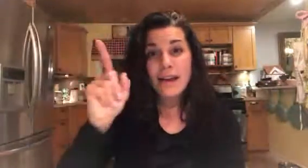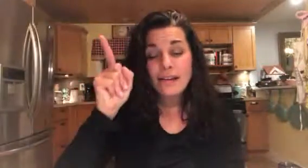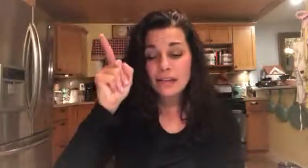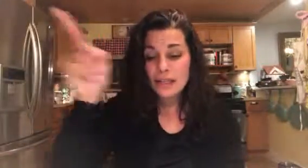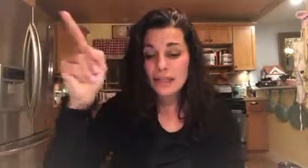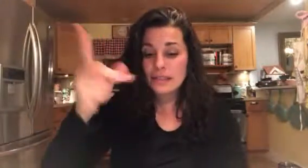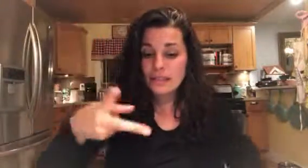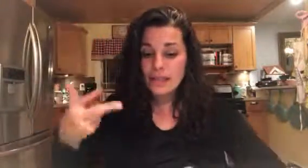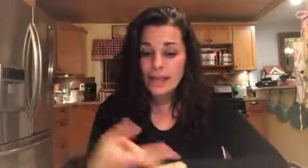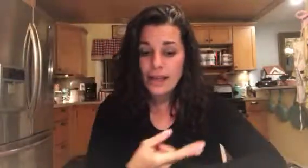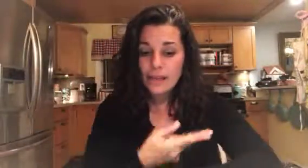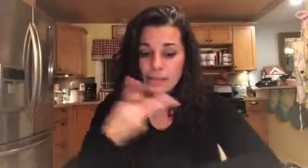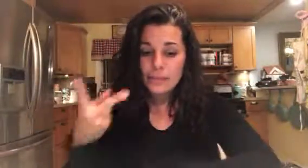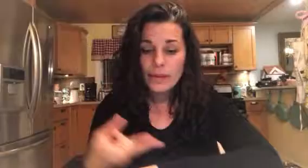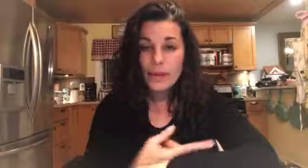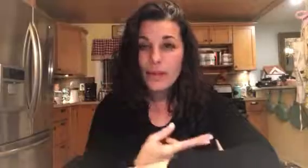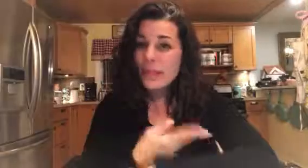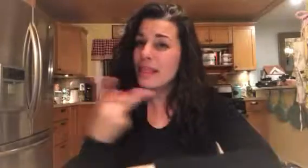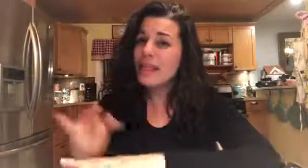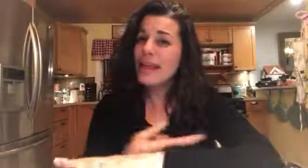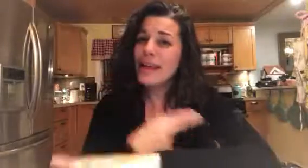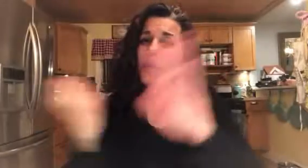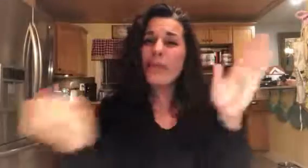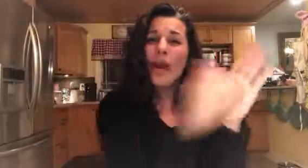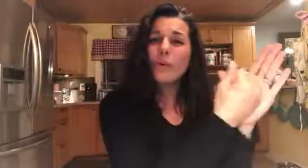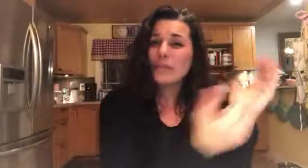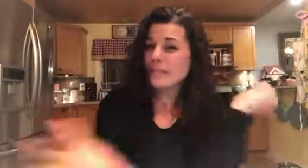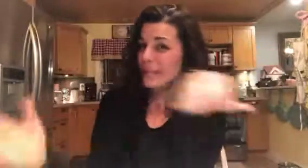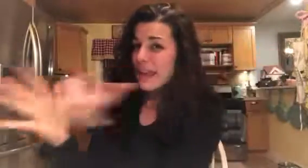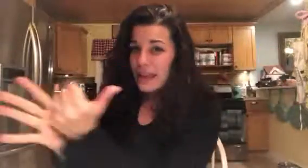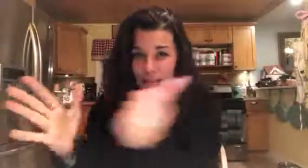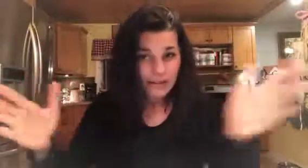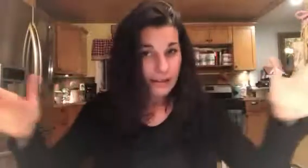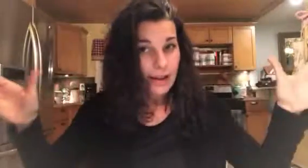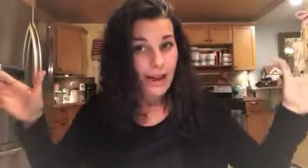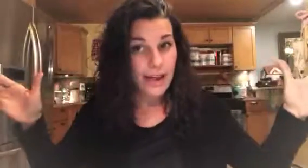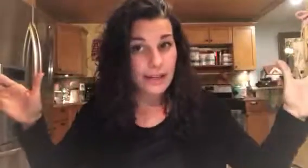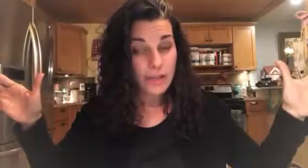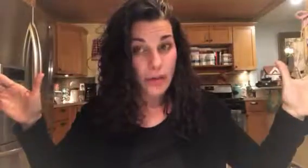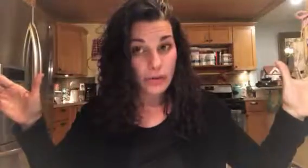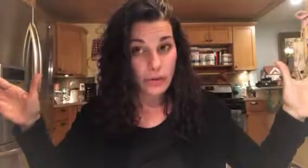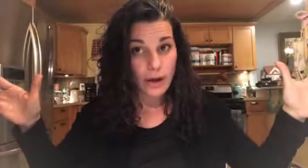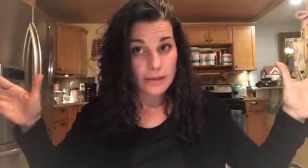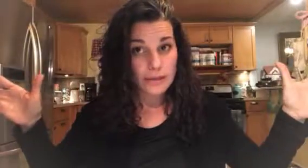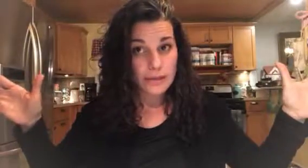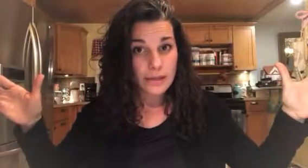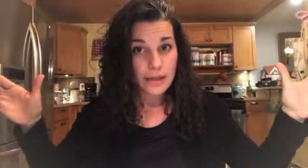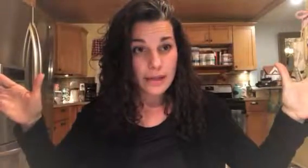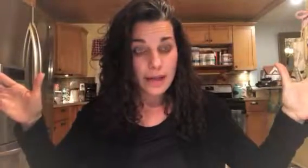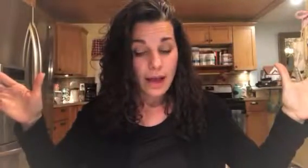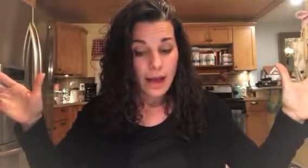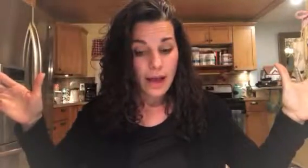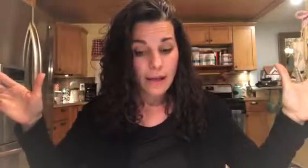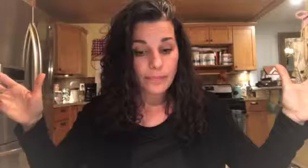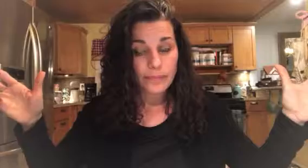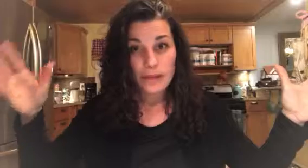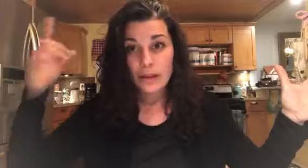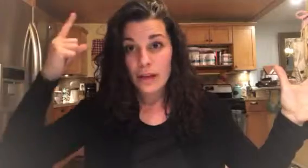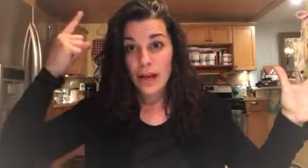God, he's the lamb that was slain, and he's on the cross. And